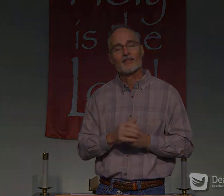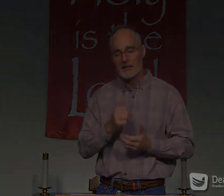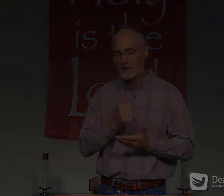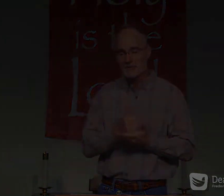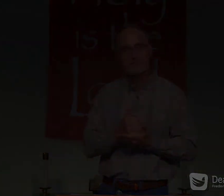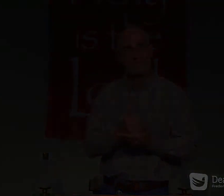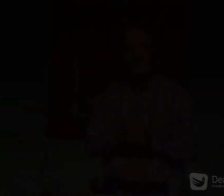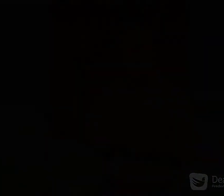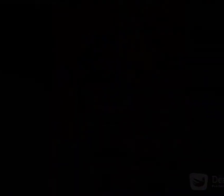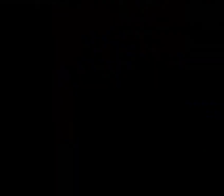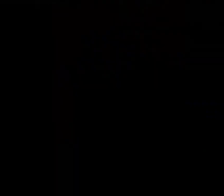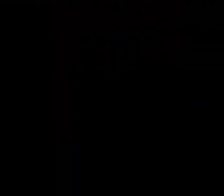Amen.